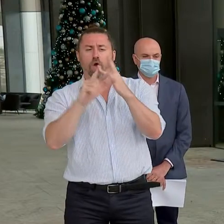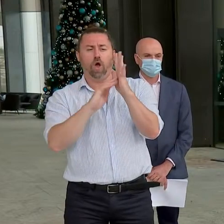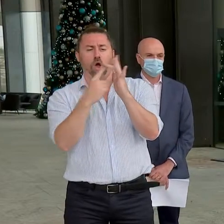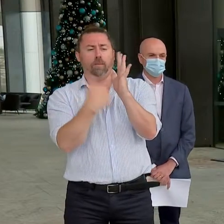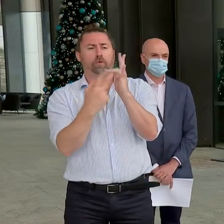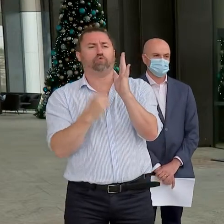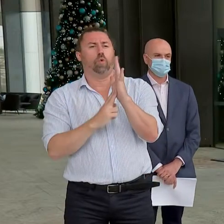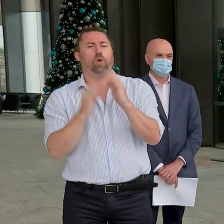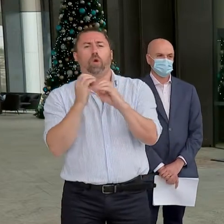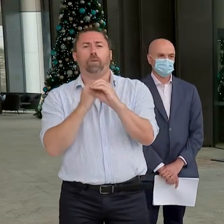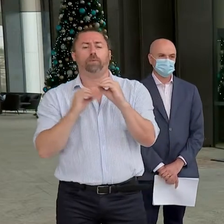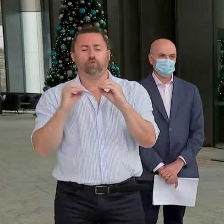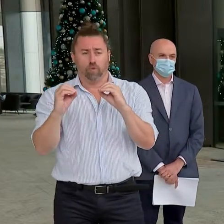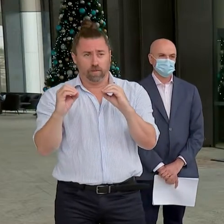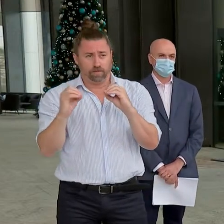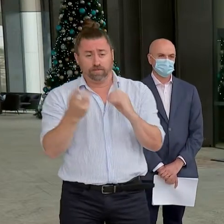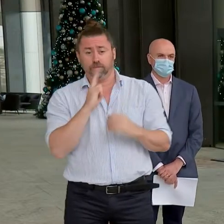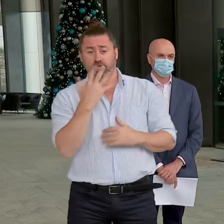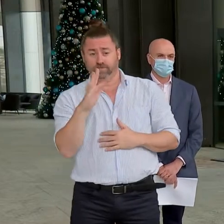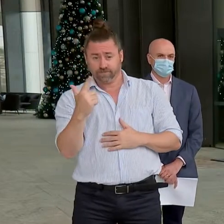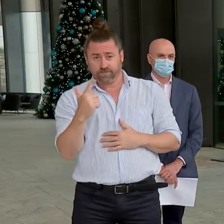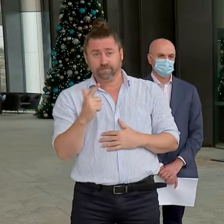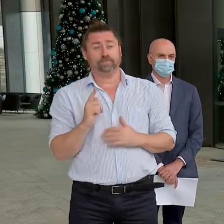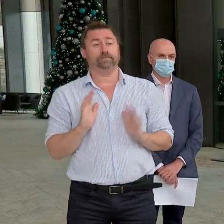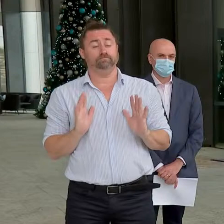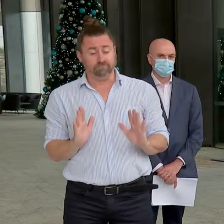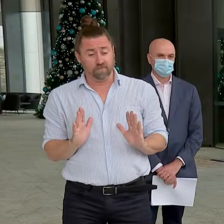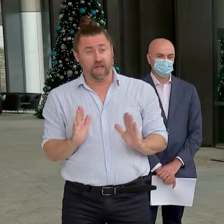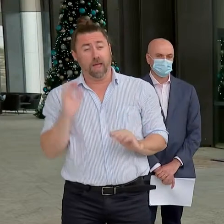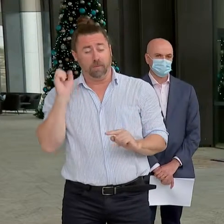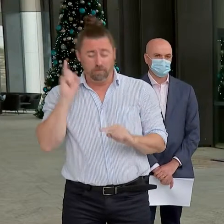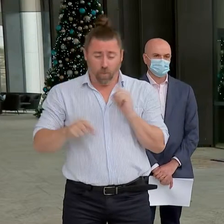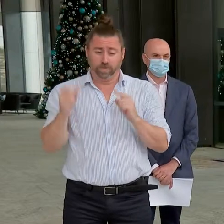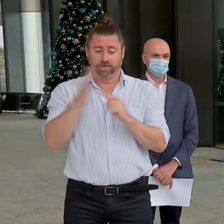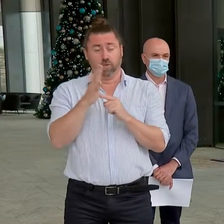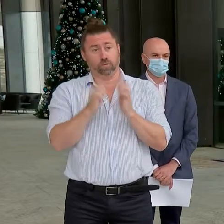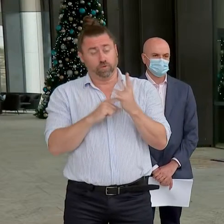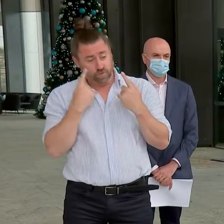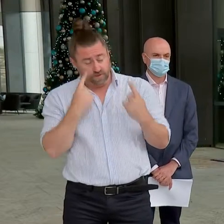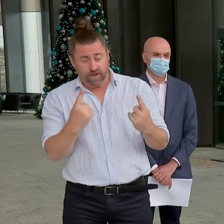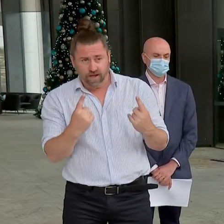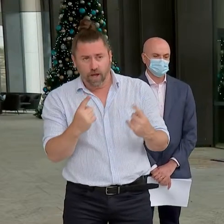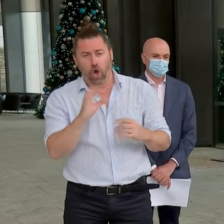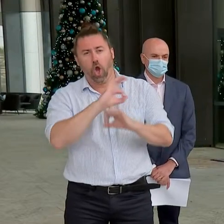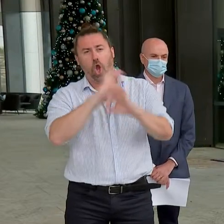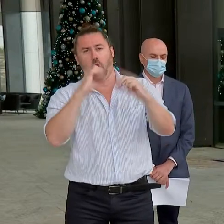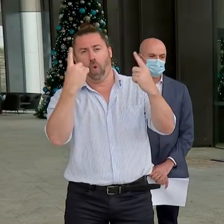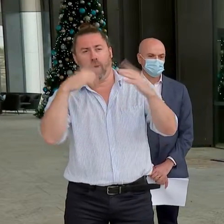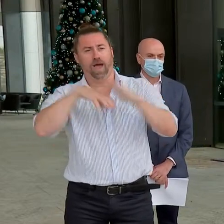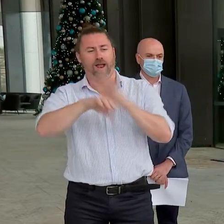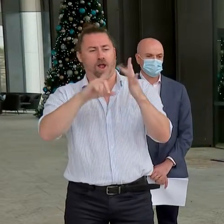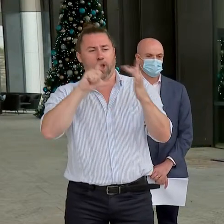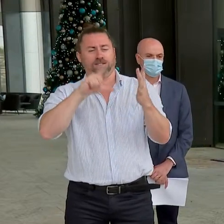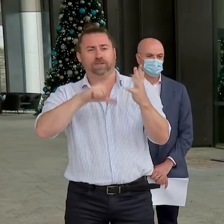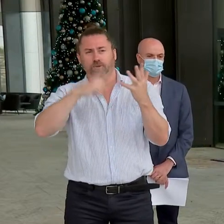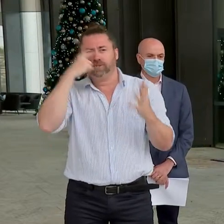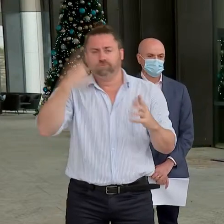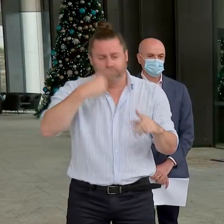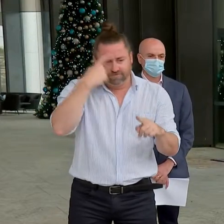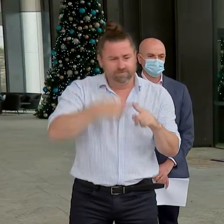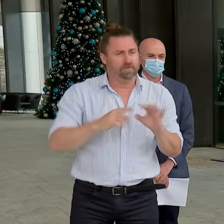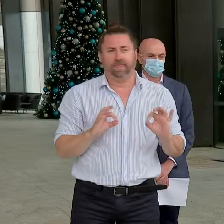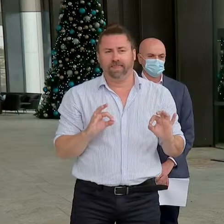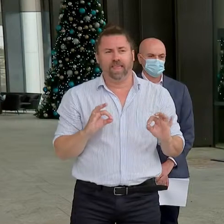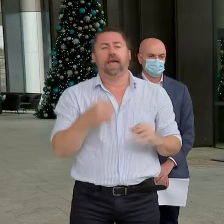say still no people in ICU, which is very, very positive. We have 6 cases in hospital who are